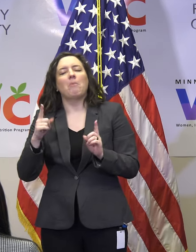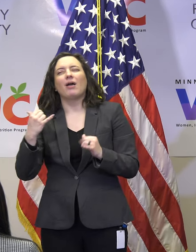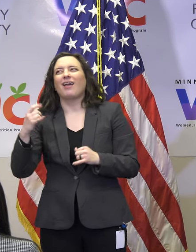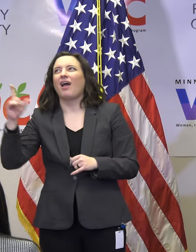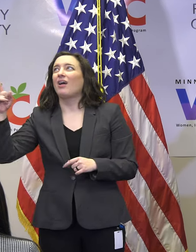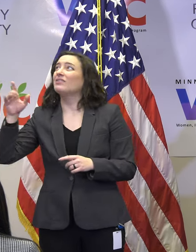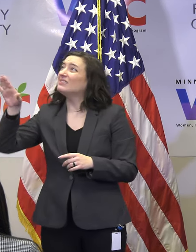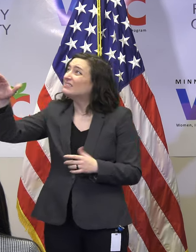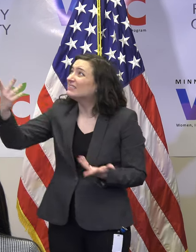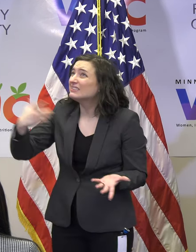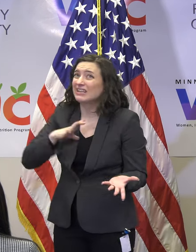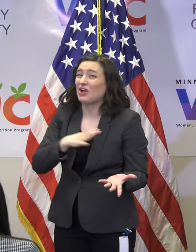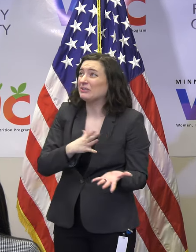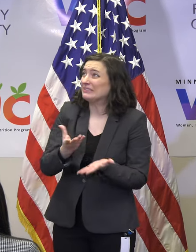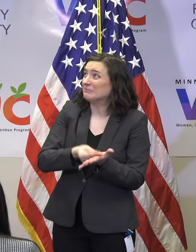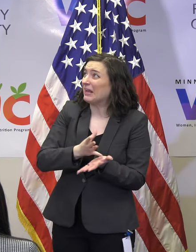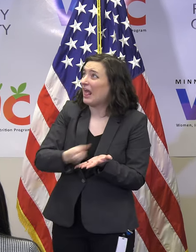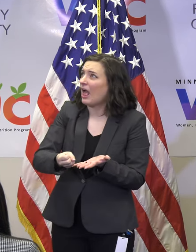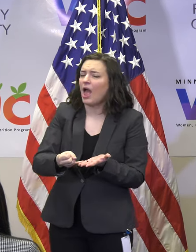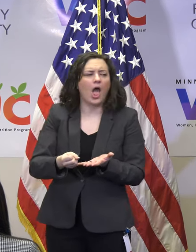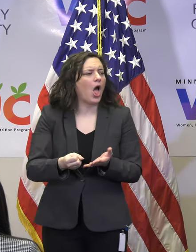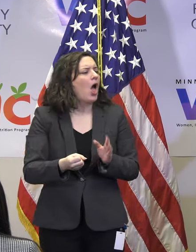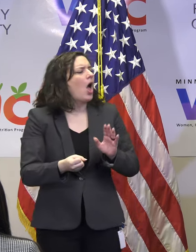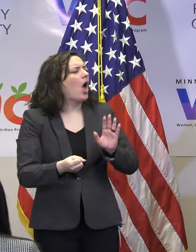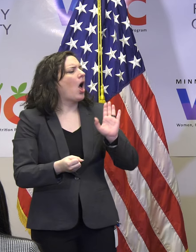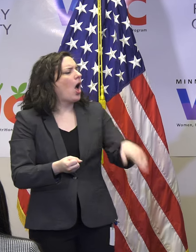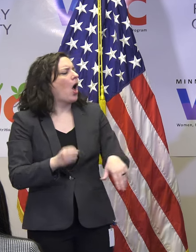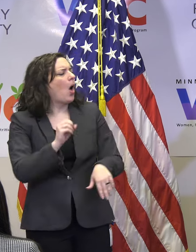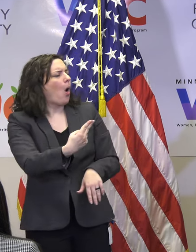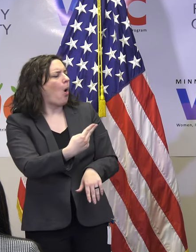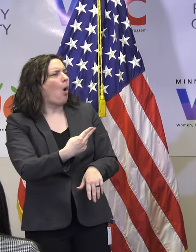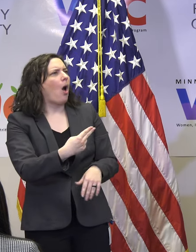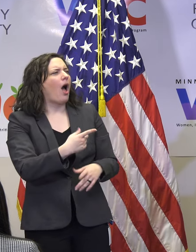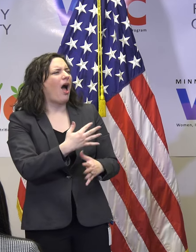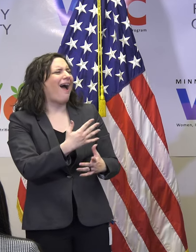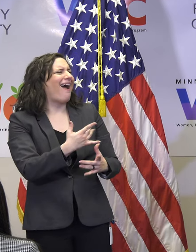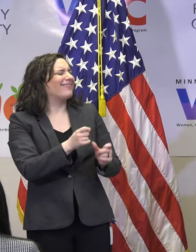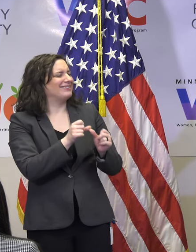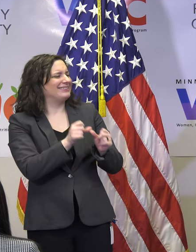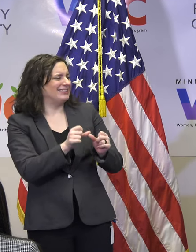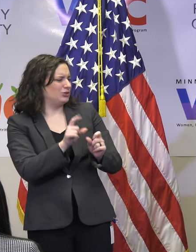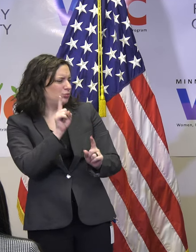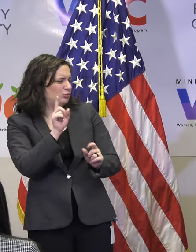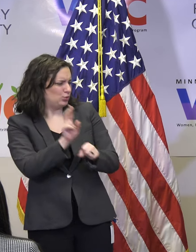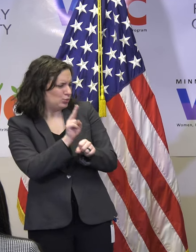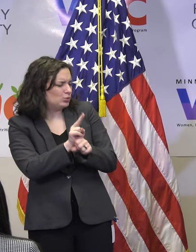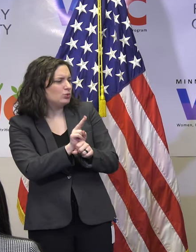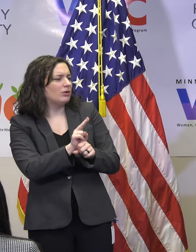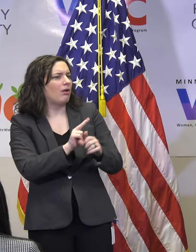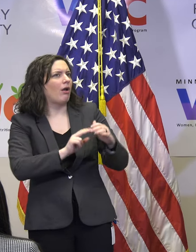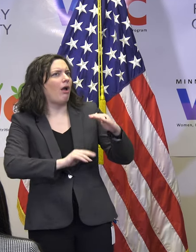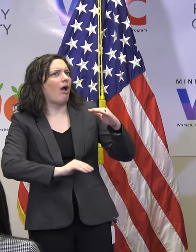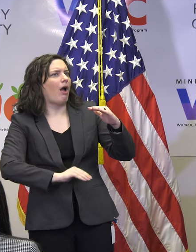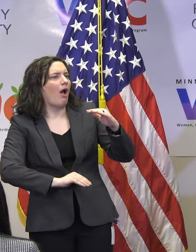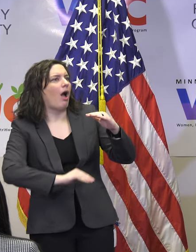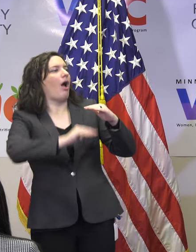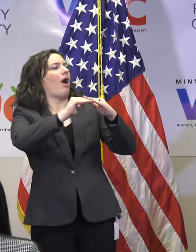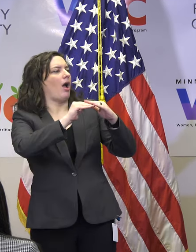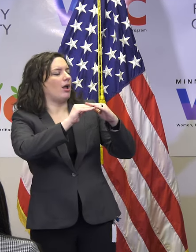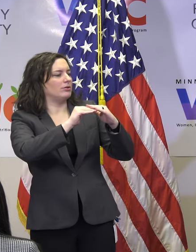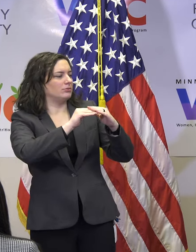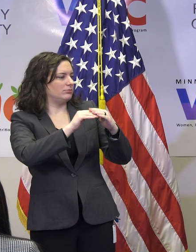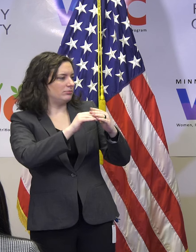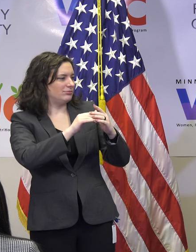that we've provided you with the continuing resolution, act as if you have that available and that you're gonna continue to have